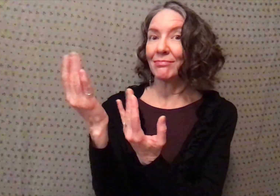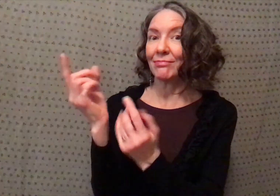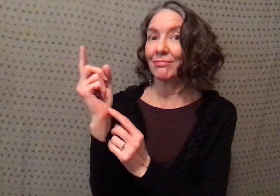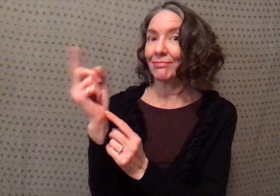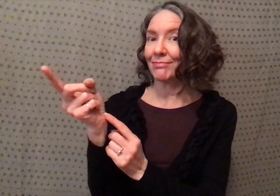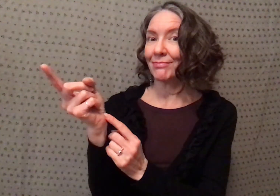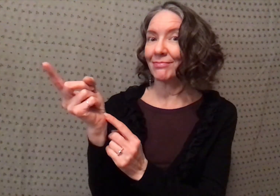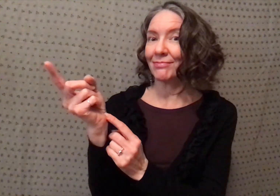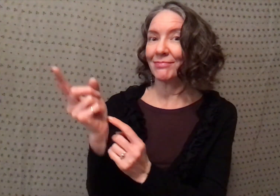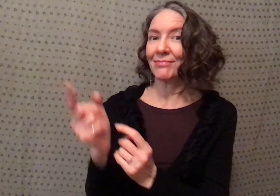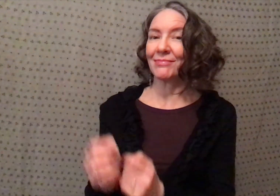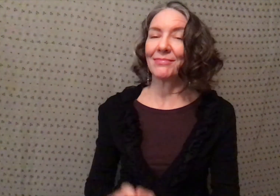Wait a minute.